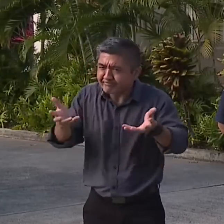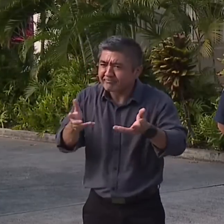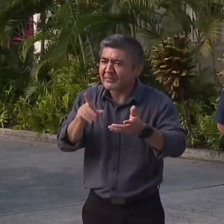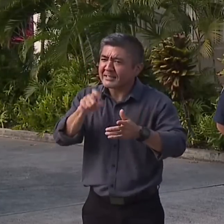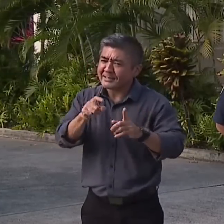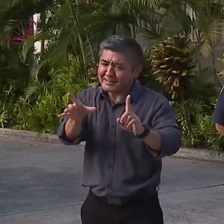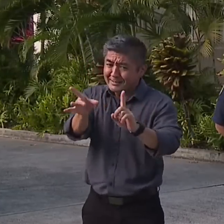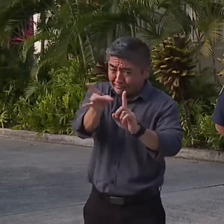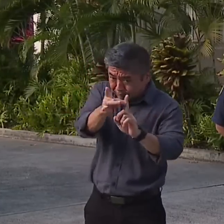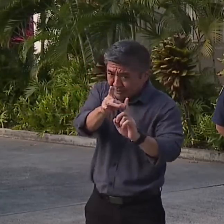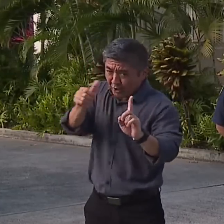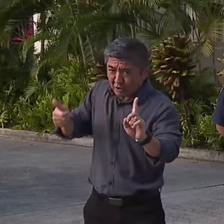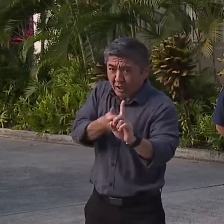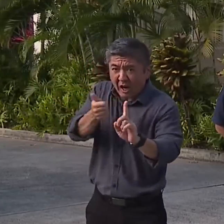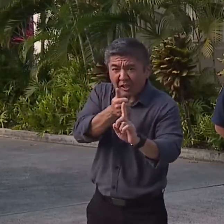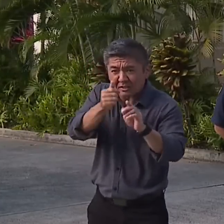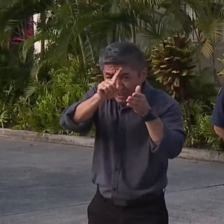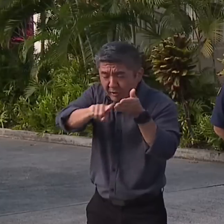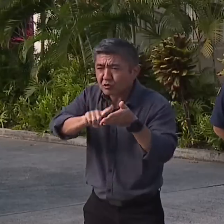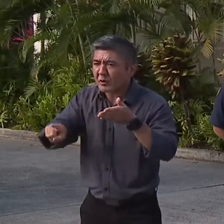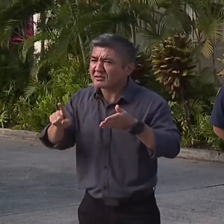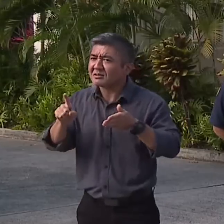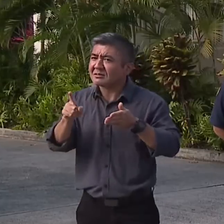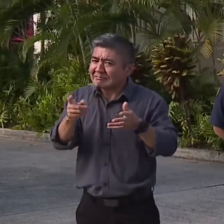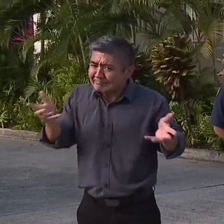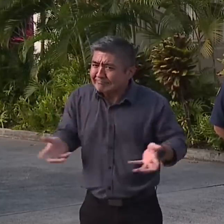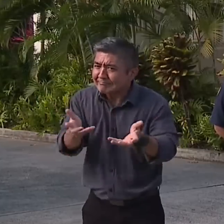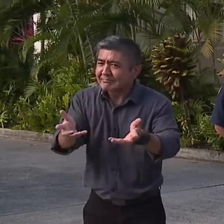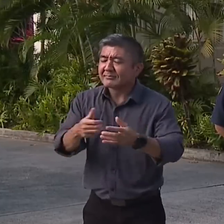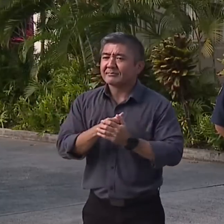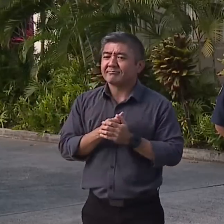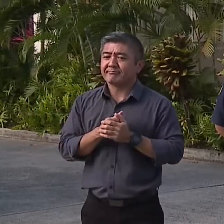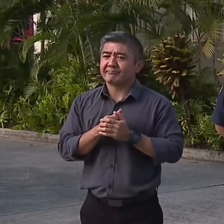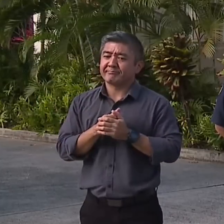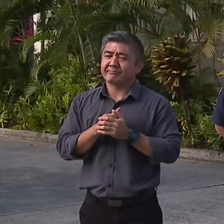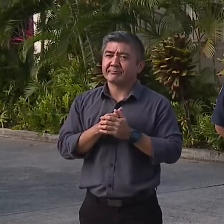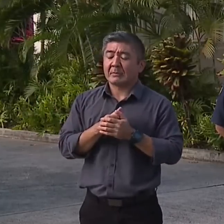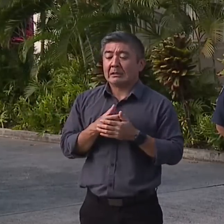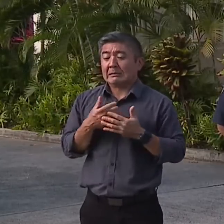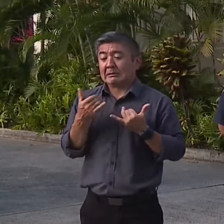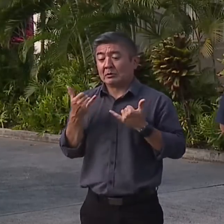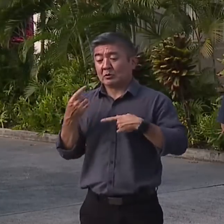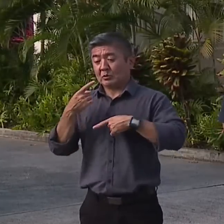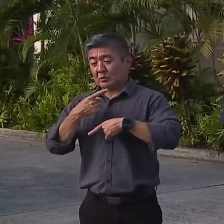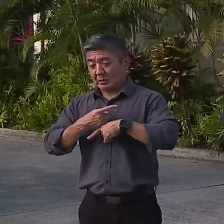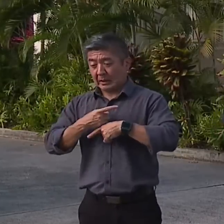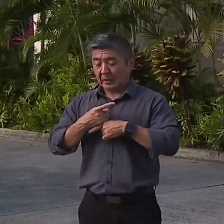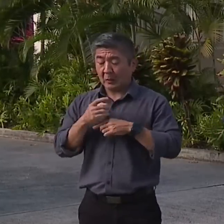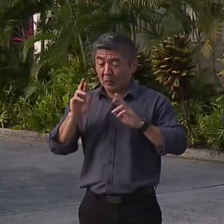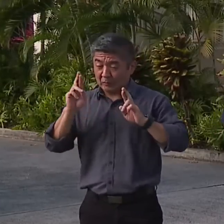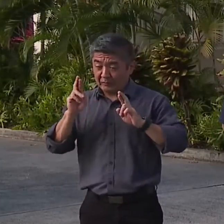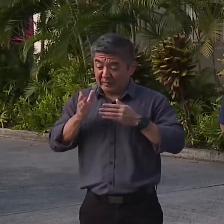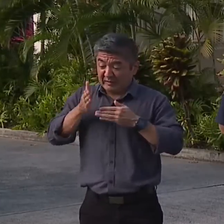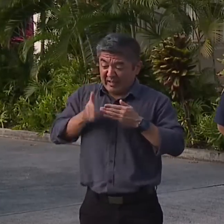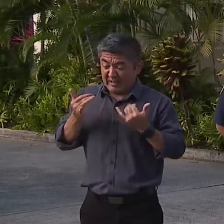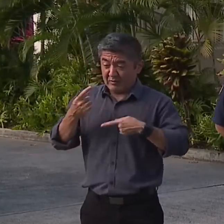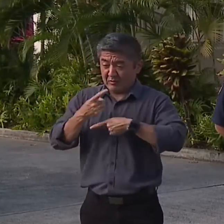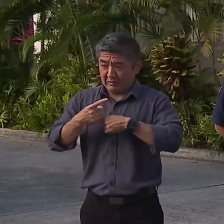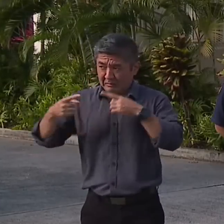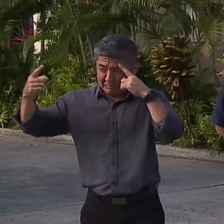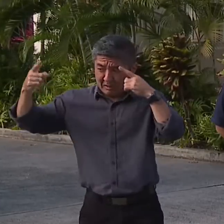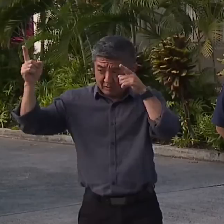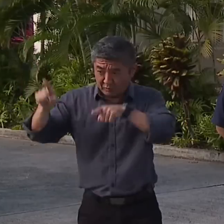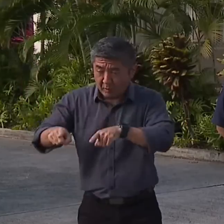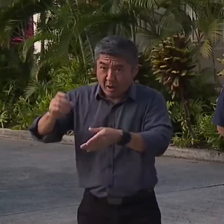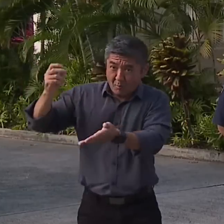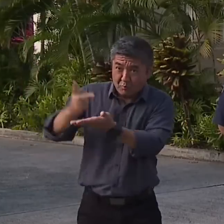very long period of time. And we're down, as I stand here today, hopefully by the end of the day, we'll have an agreement approved by the state of